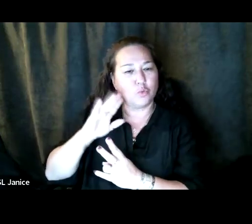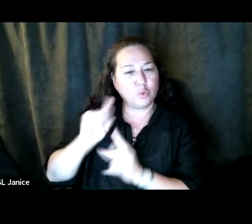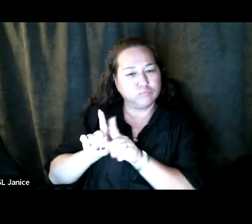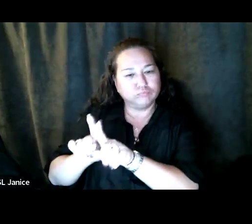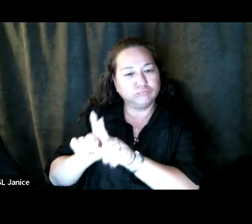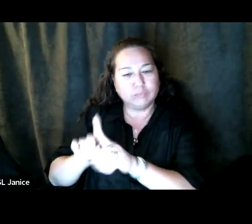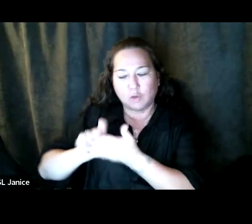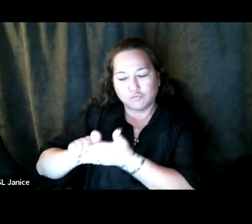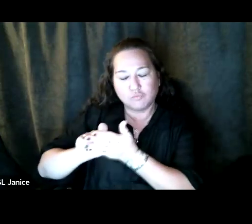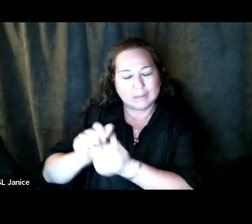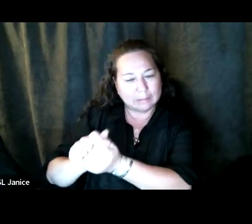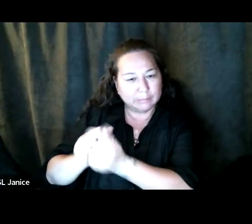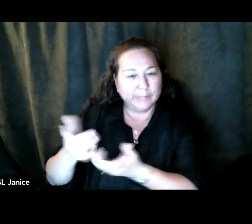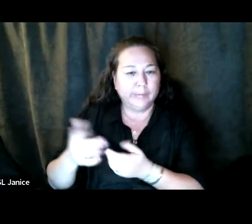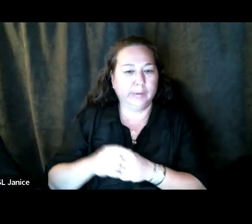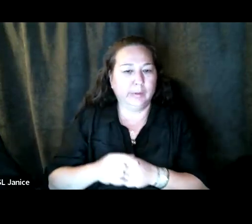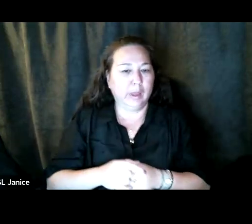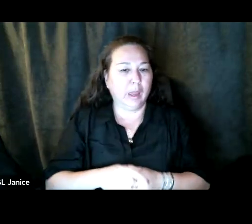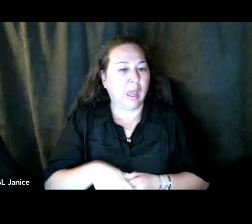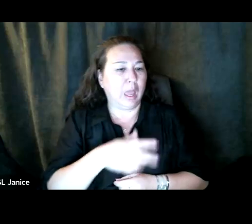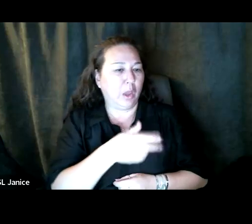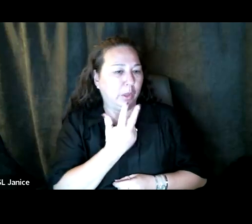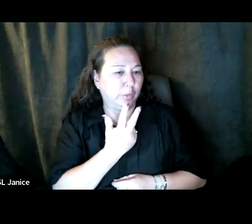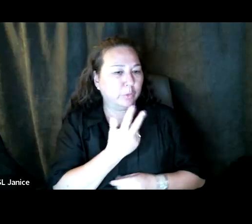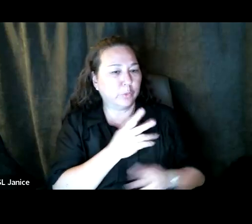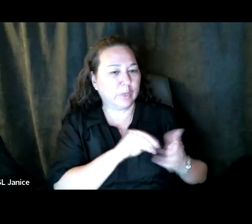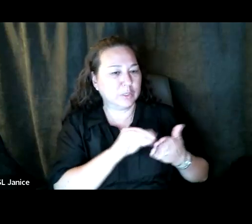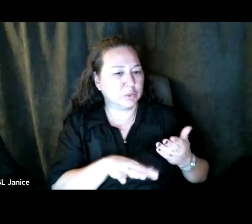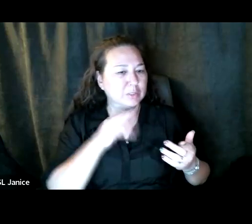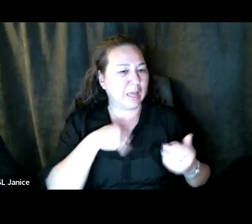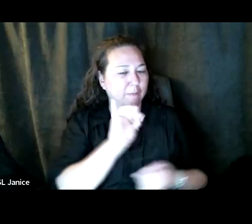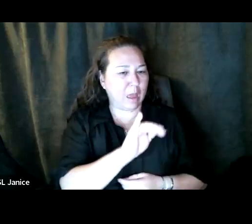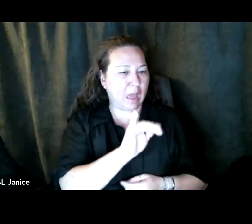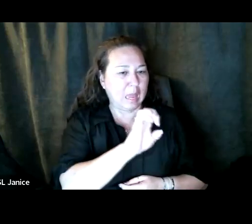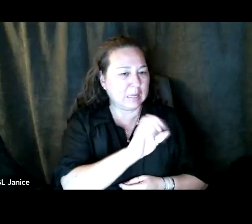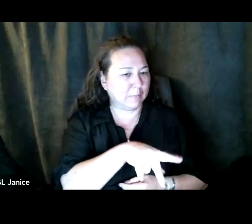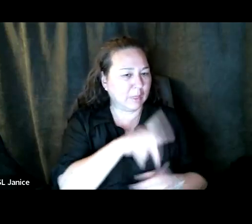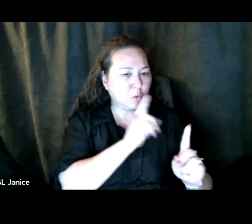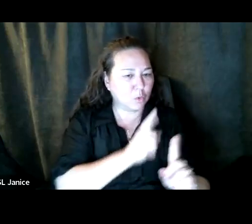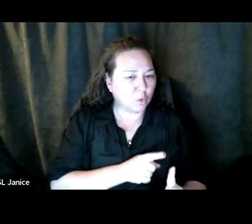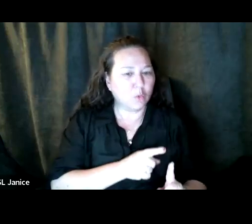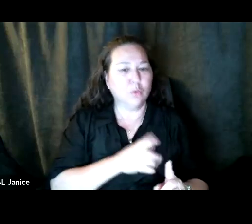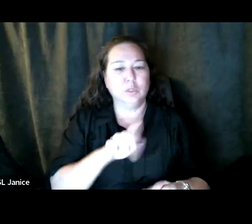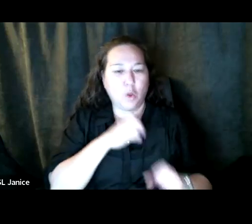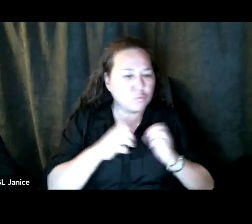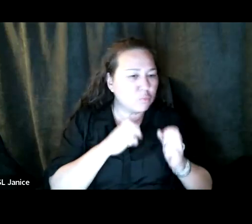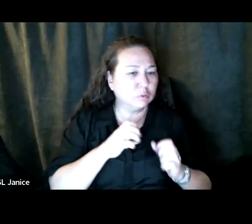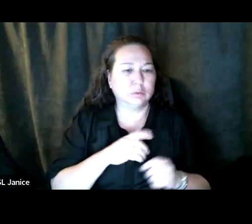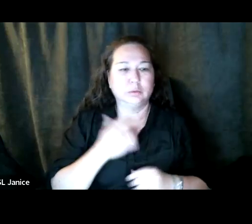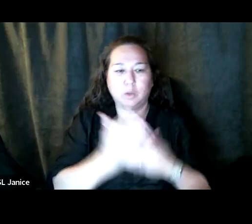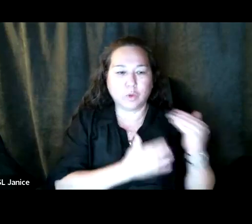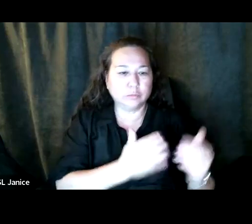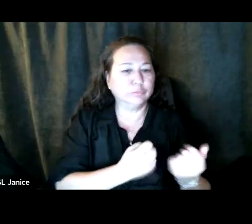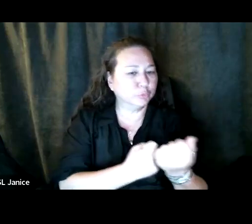students have IEP goals around emotional regulation and need support to work safely and productively with their peers. Several others struggle with processing and need tasks